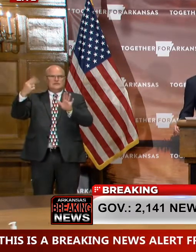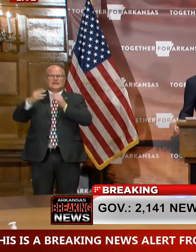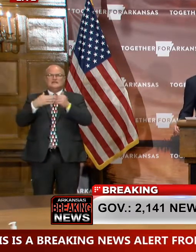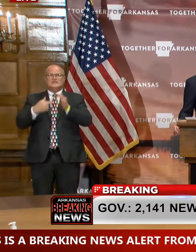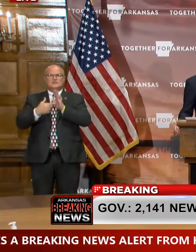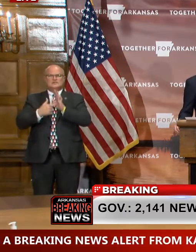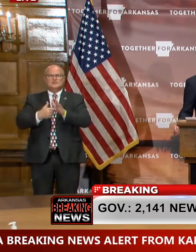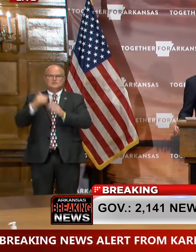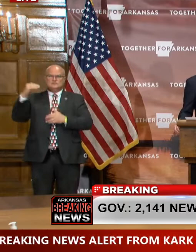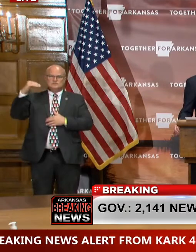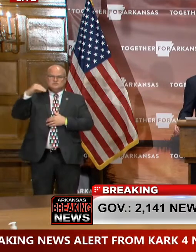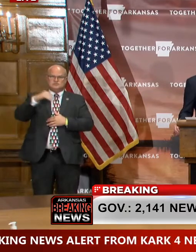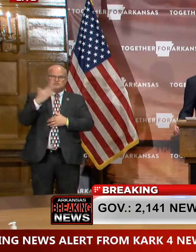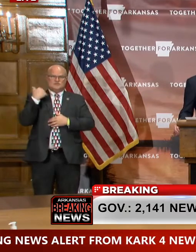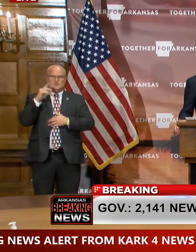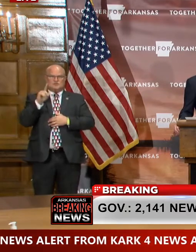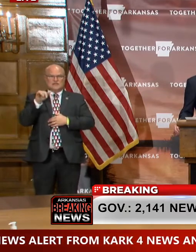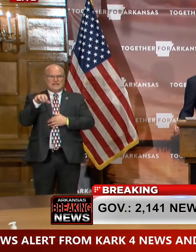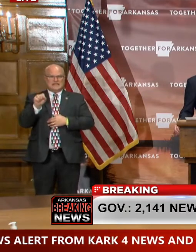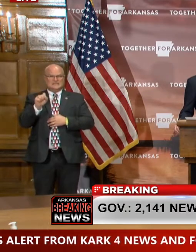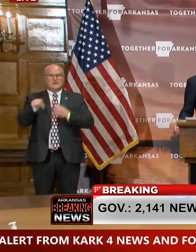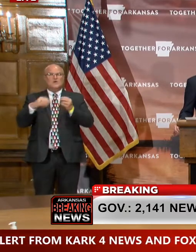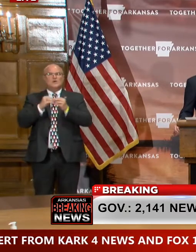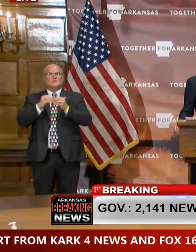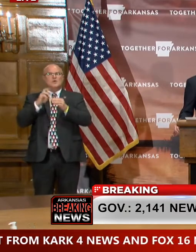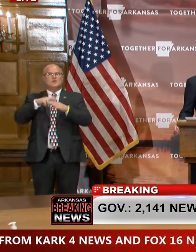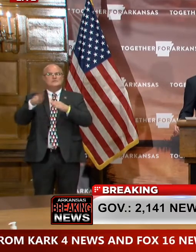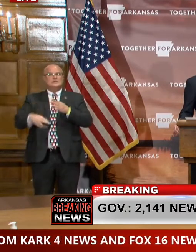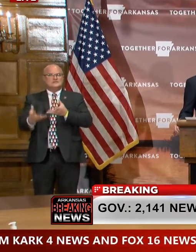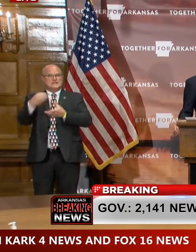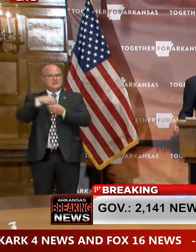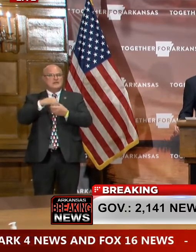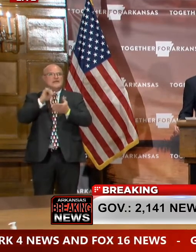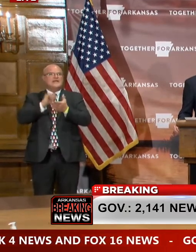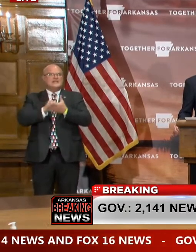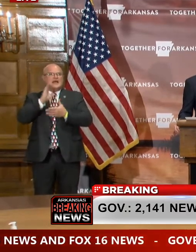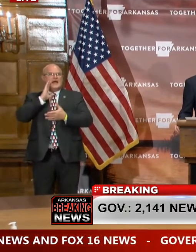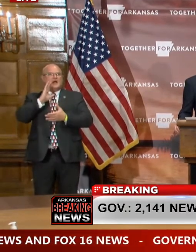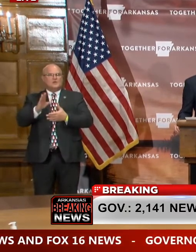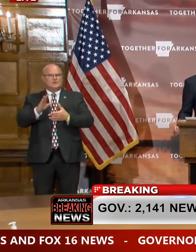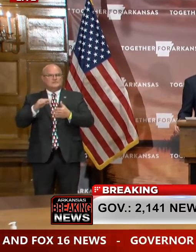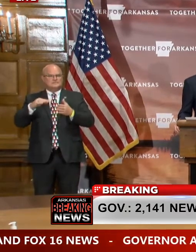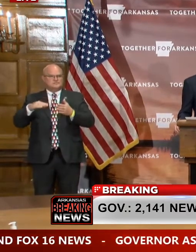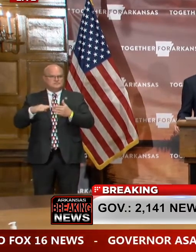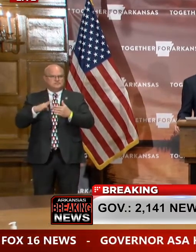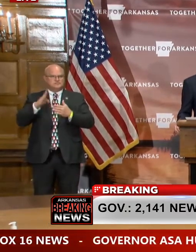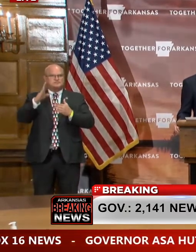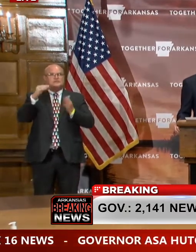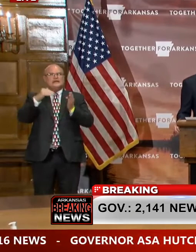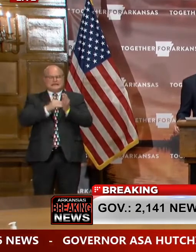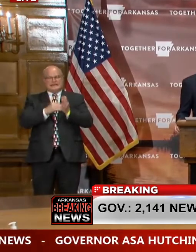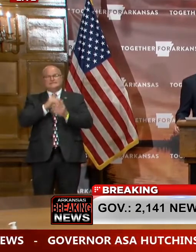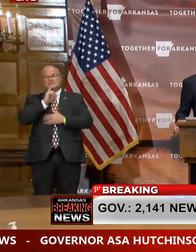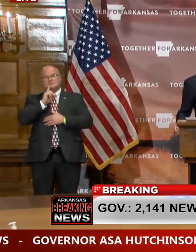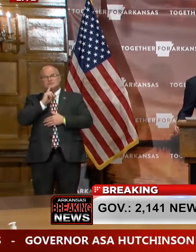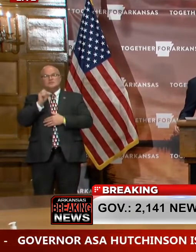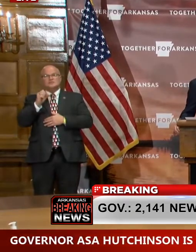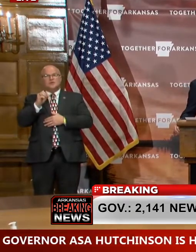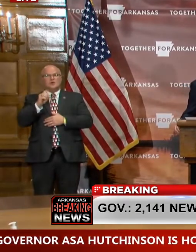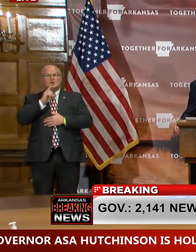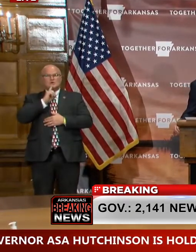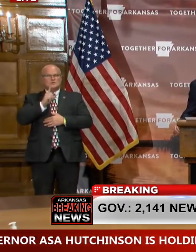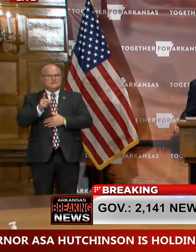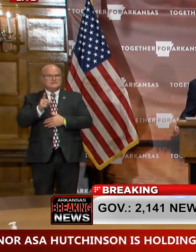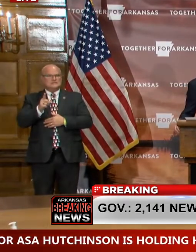shows a downward trend the last few days, when more results come in, that will kick up again. And so it's just